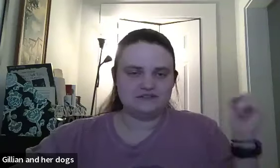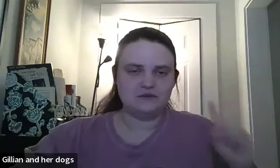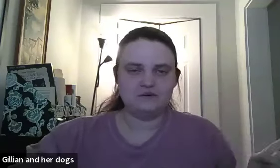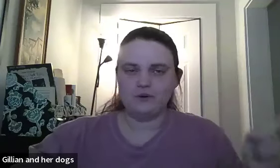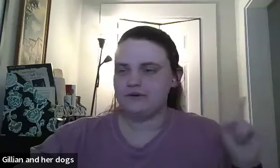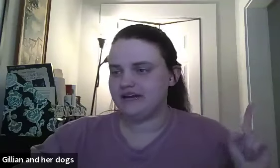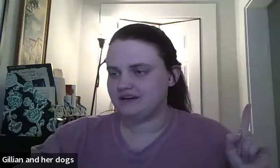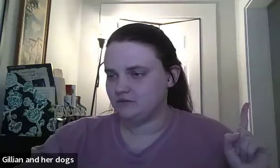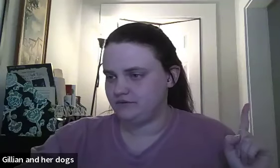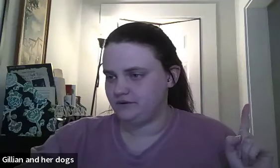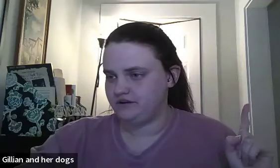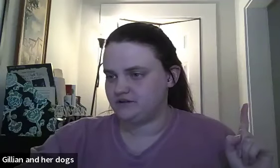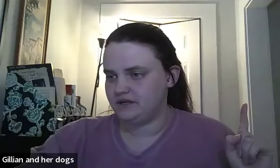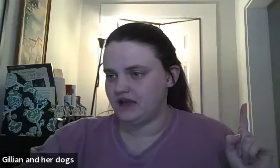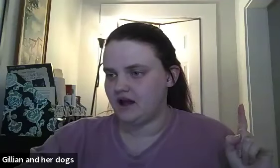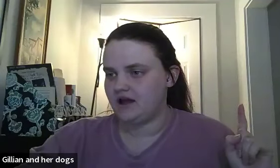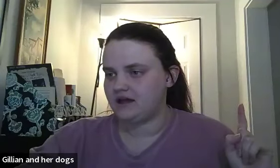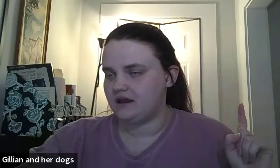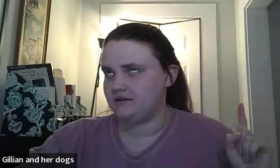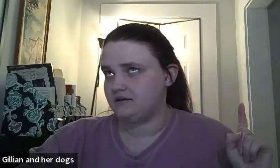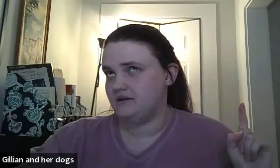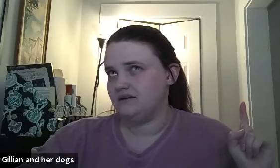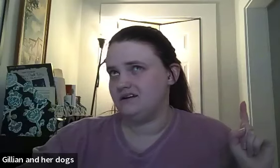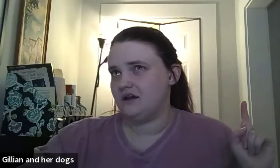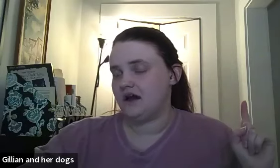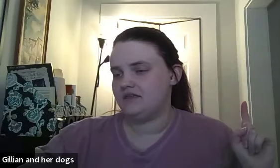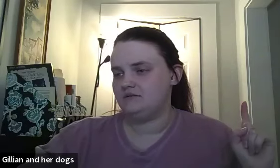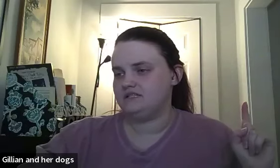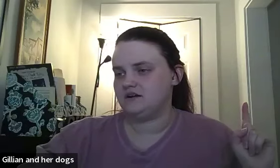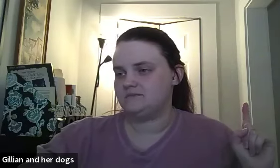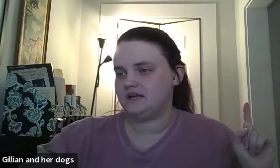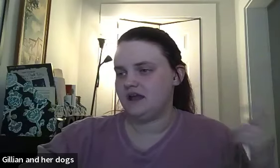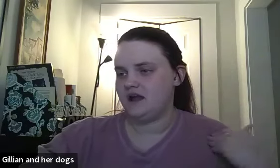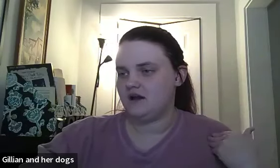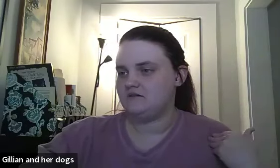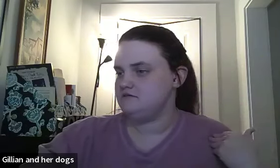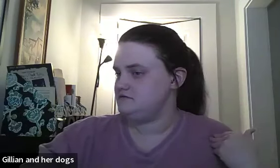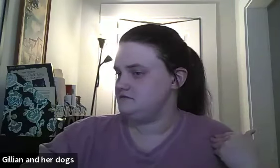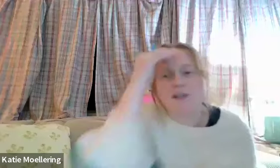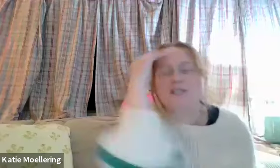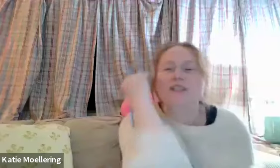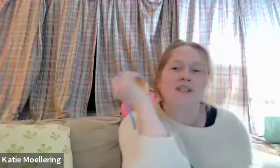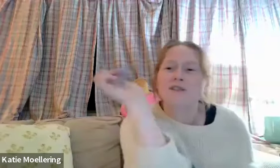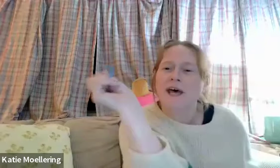That's right. We were going back and reviewing. So we had, I think we stopped at Wait, have. I'm sorry, Jillian, you